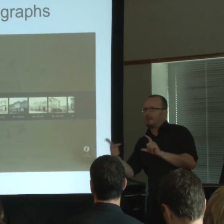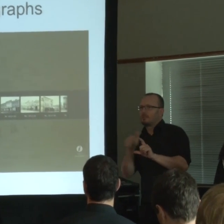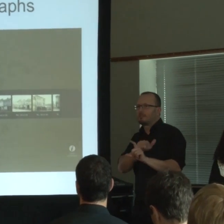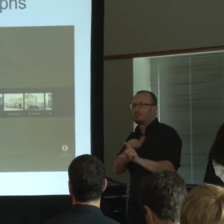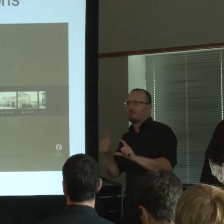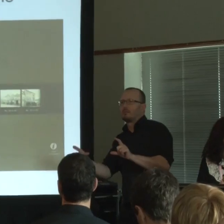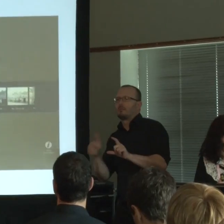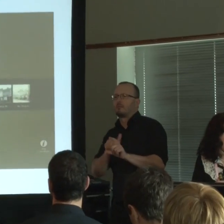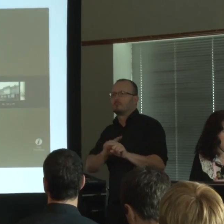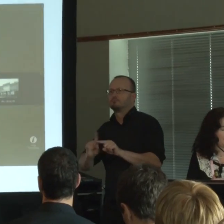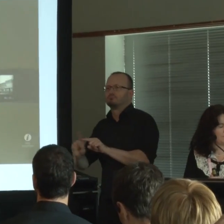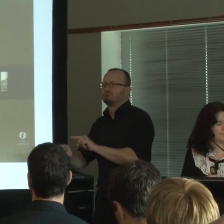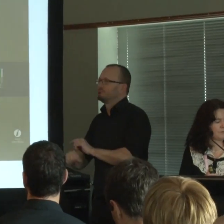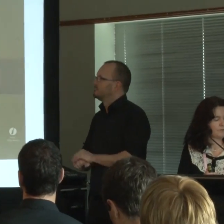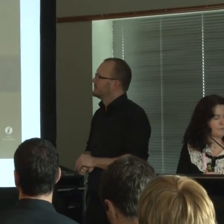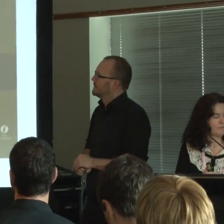street.